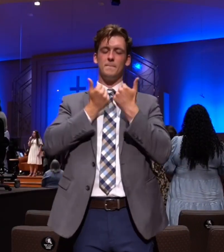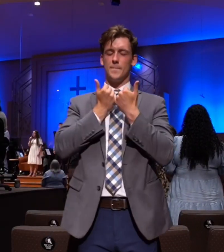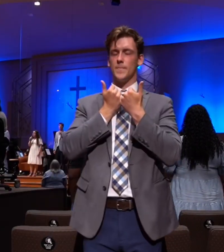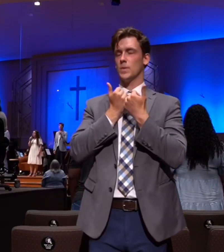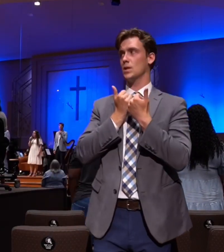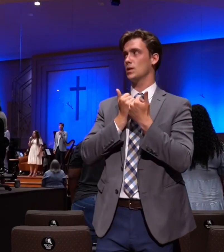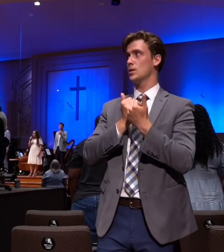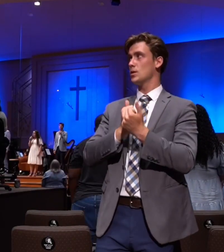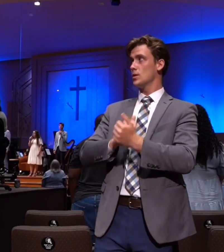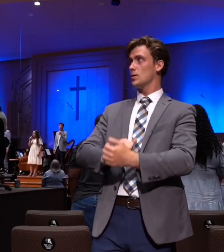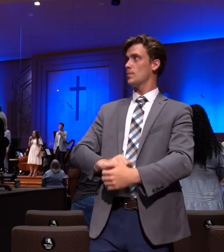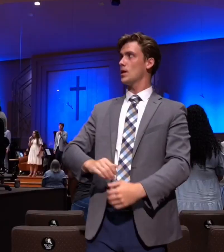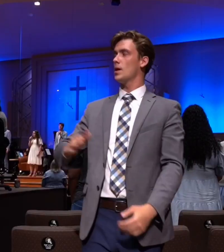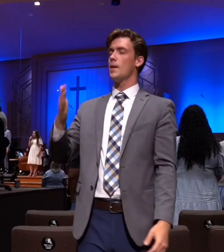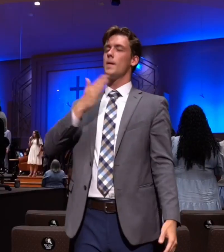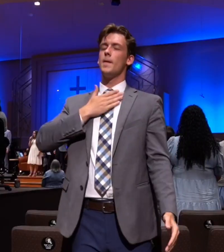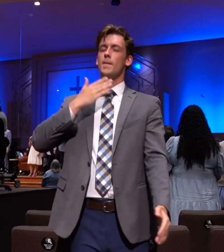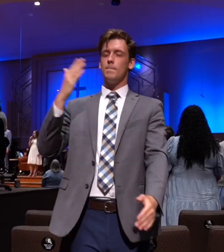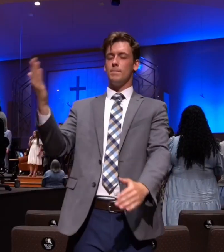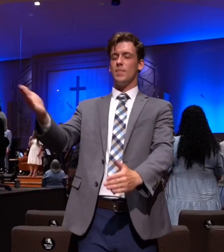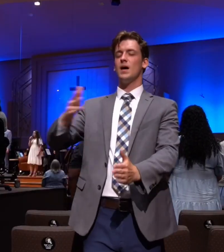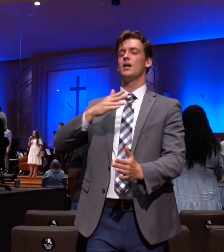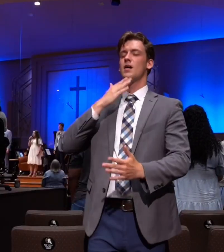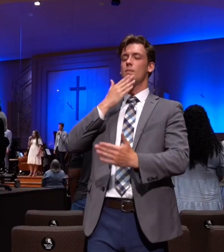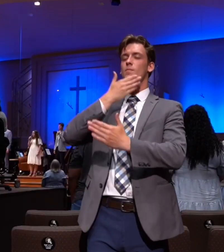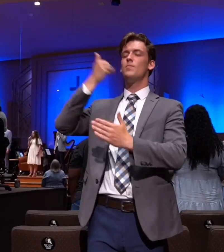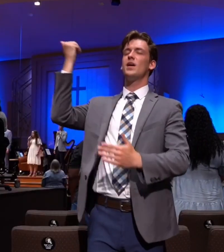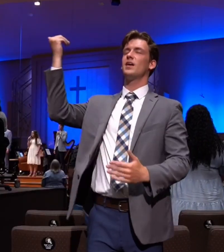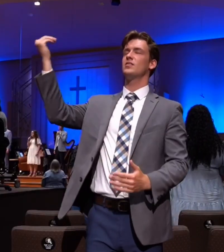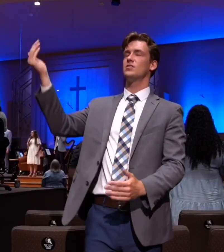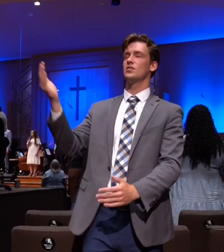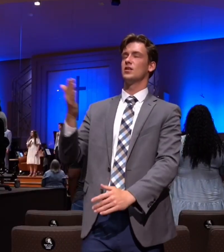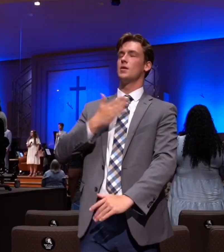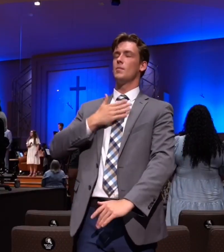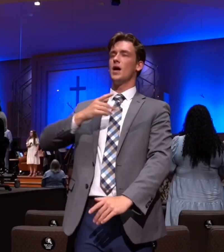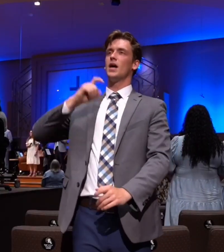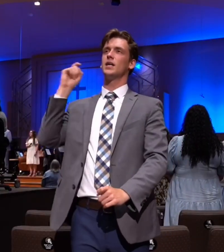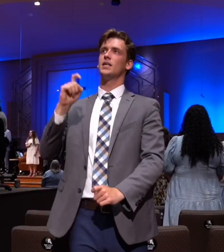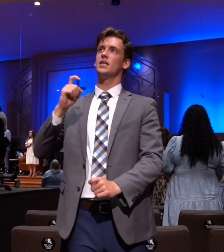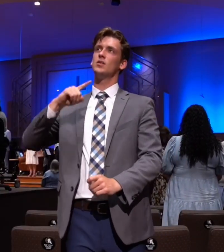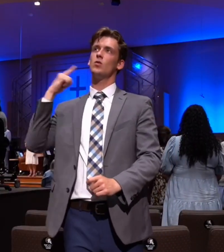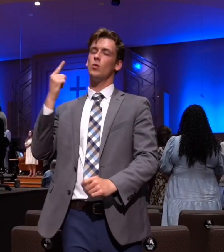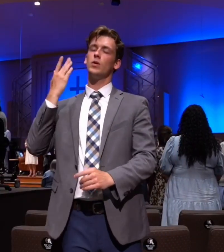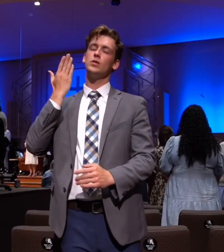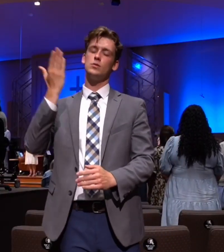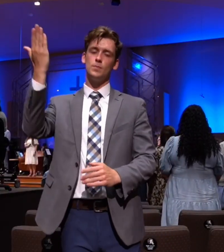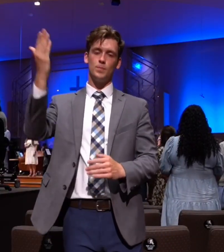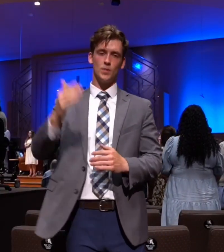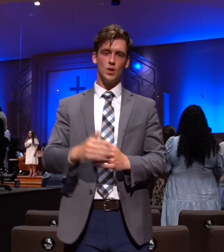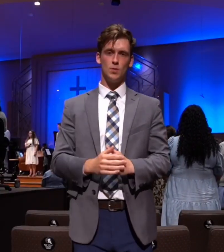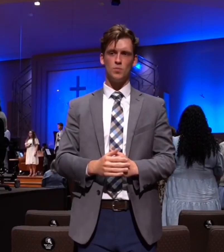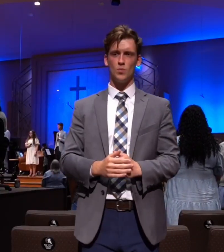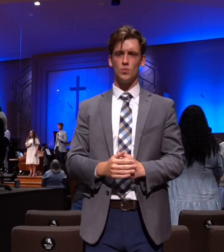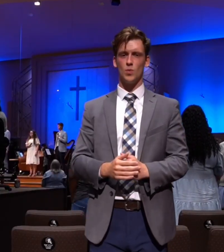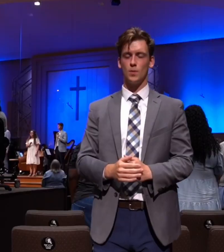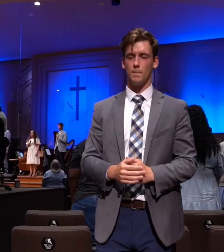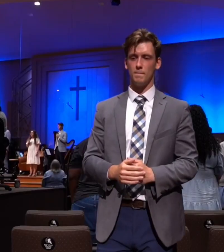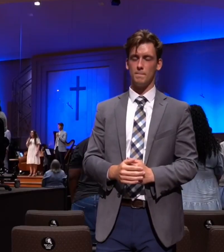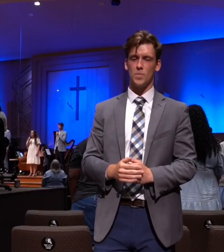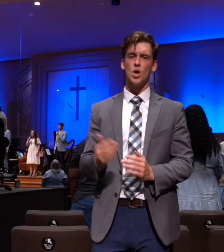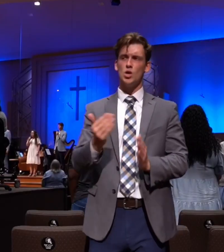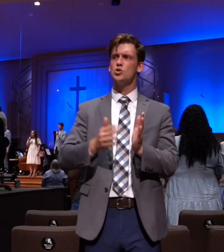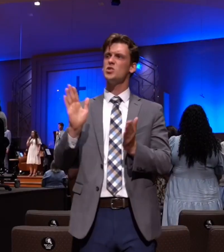and my unending need. Wonderful first verse. Let's go back and we'll sing that again here. O Lord, my